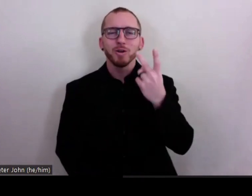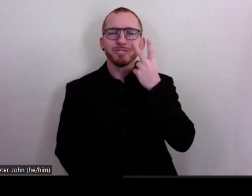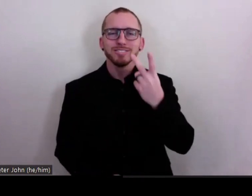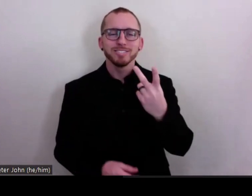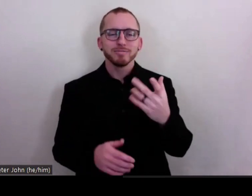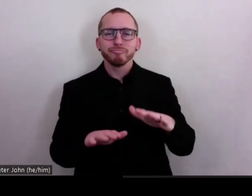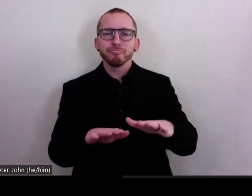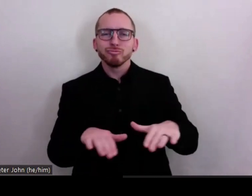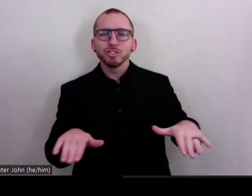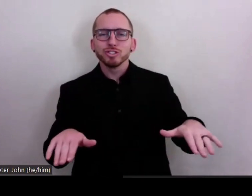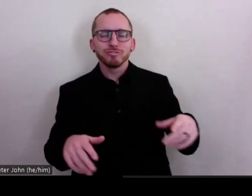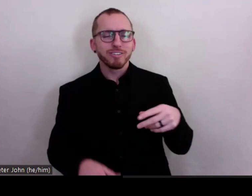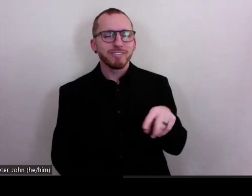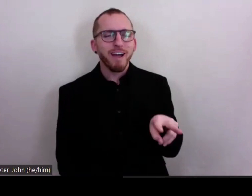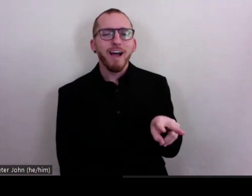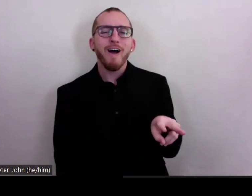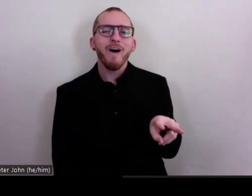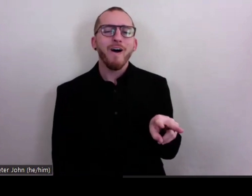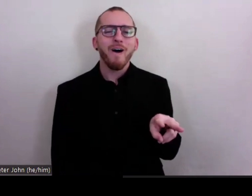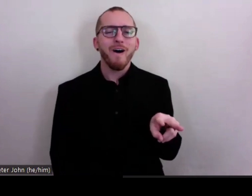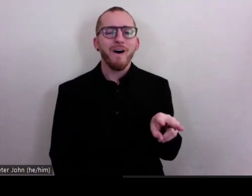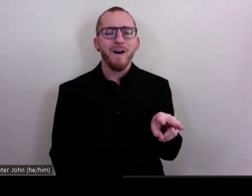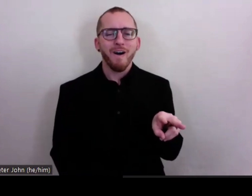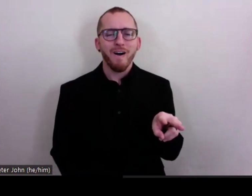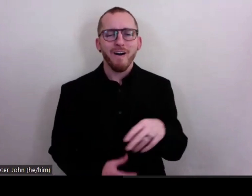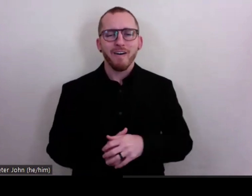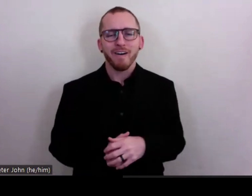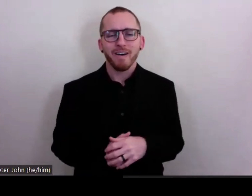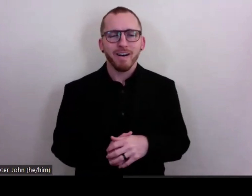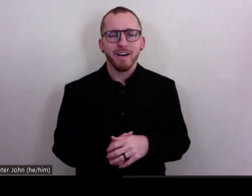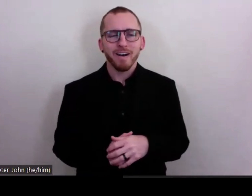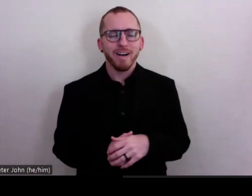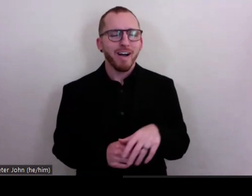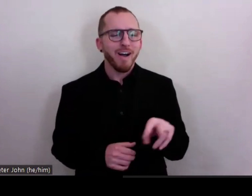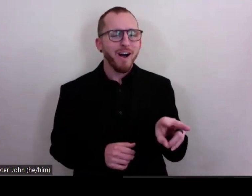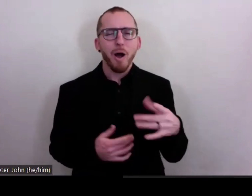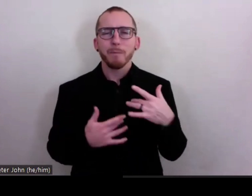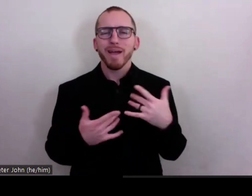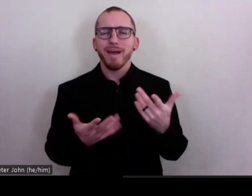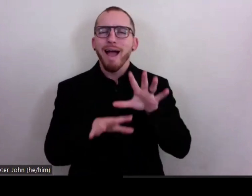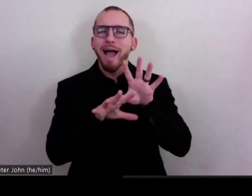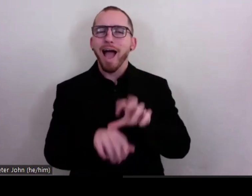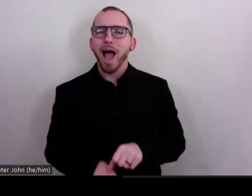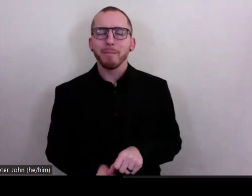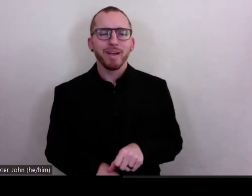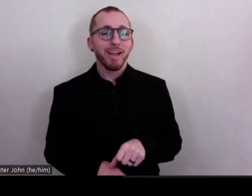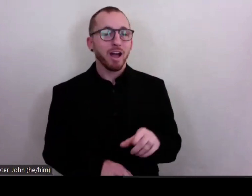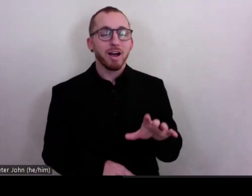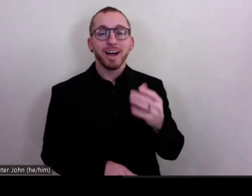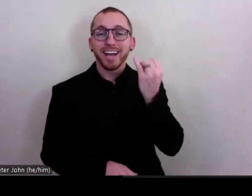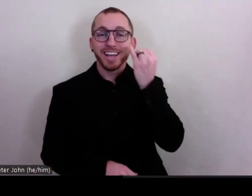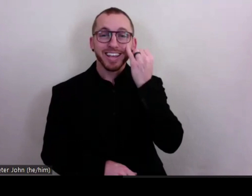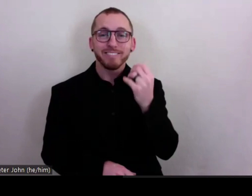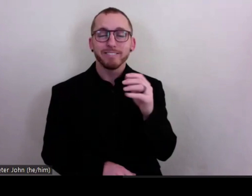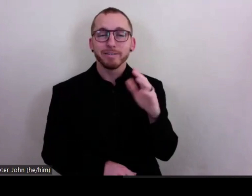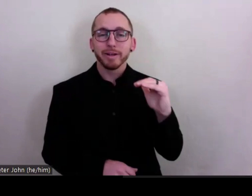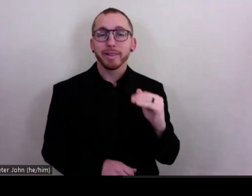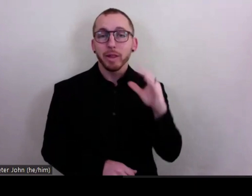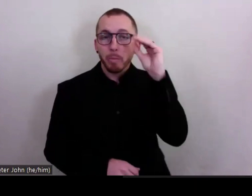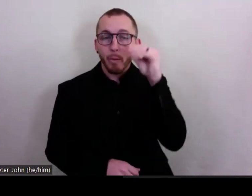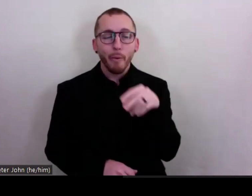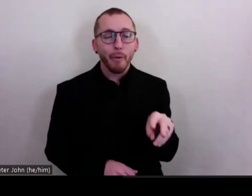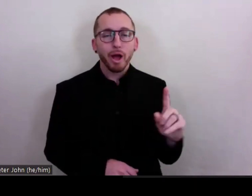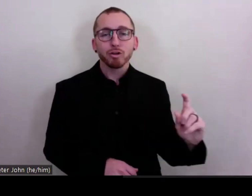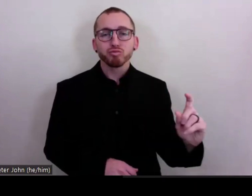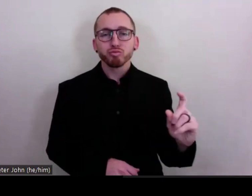boys, oh, he's gonna be with all the girls. Oh, the girls gonna love him. Like, these are things that we say early in life. It's very normal.